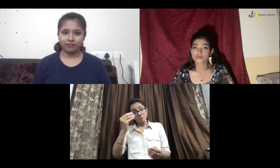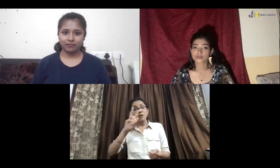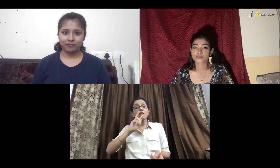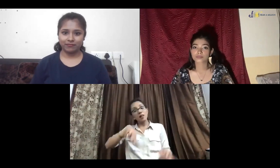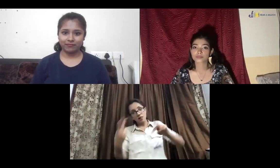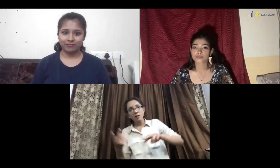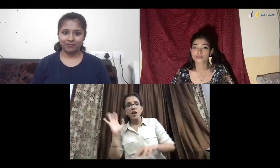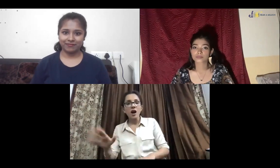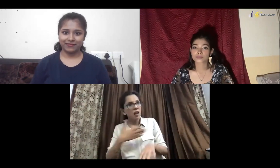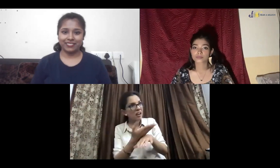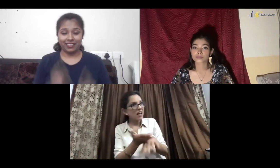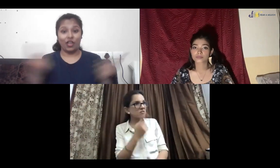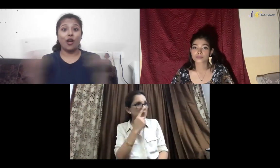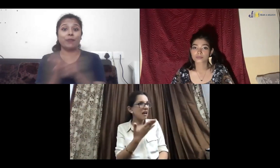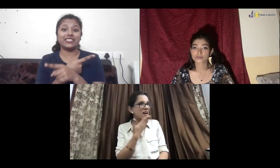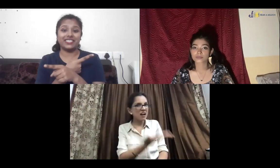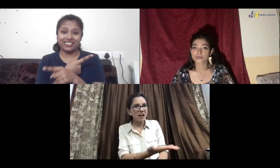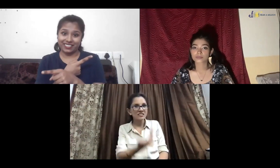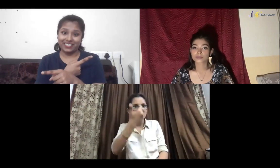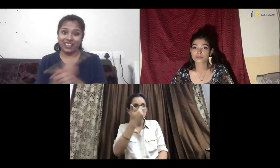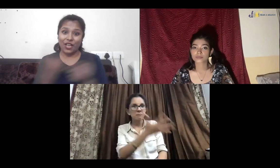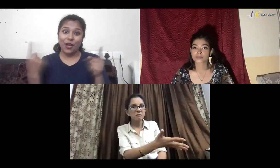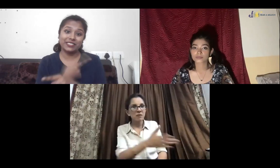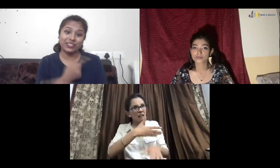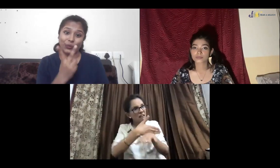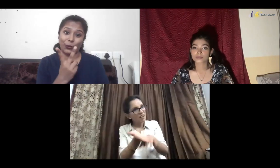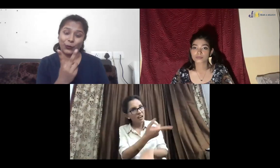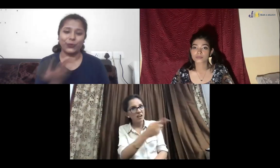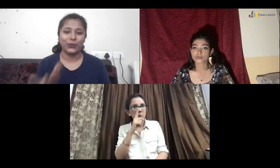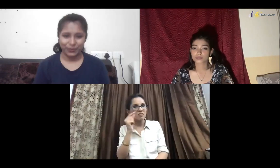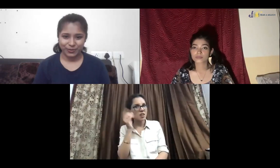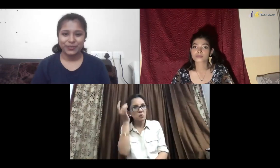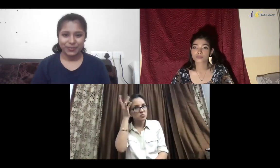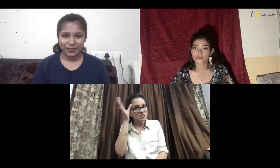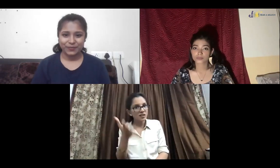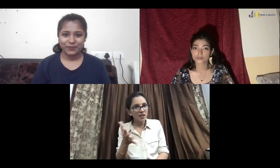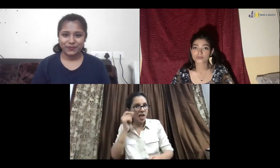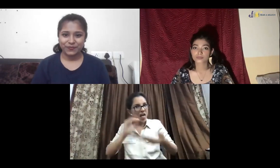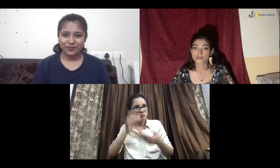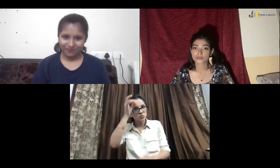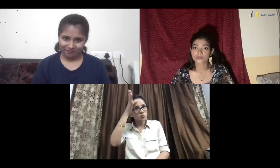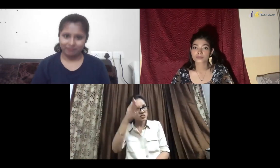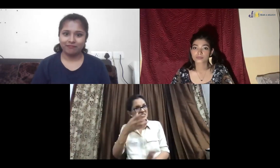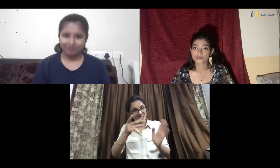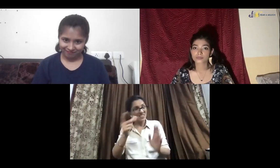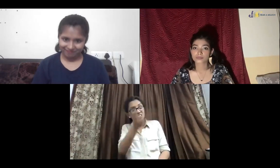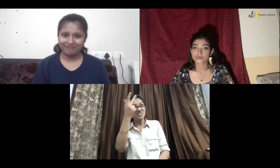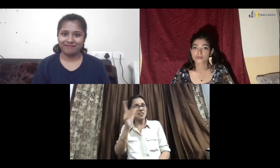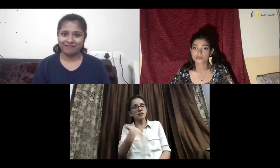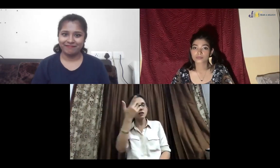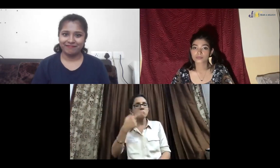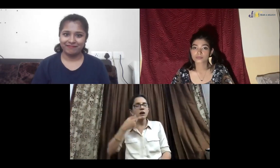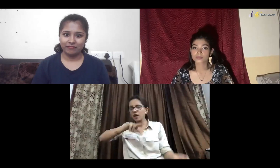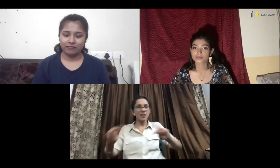would like to come late. But some people would say, you are coming late. Oh, you are a bad woman. You don't feel shame. Your husband